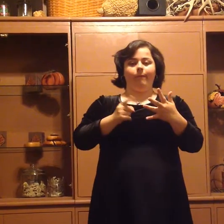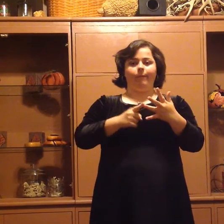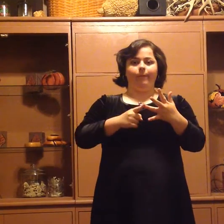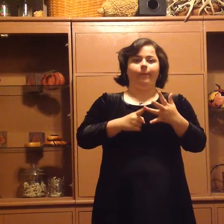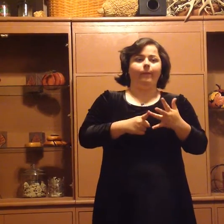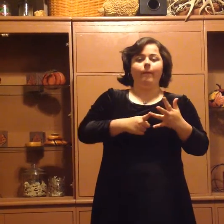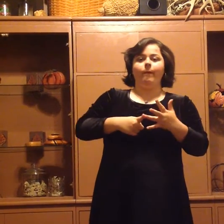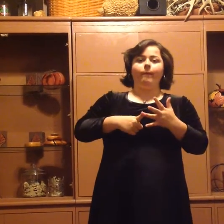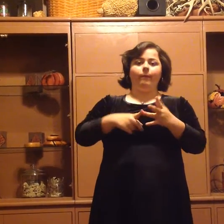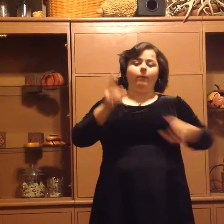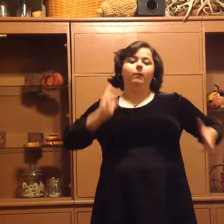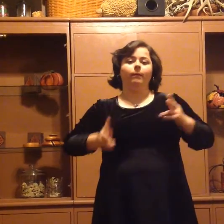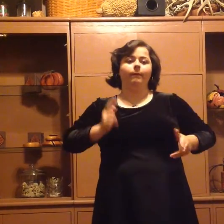There was a hunting bear,